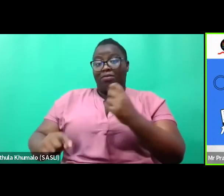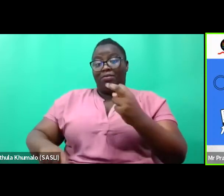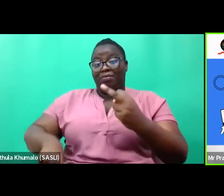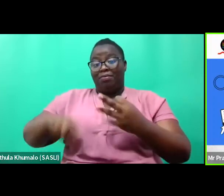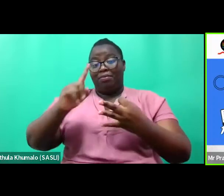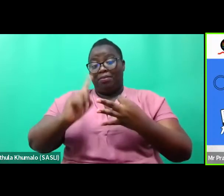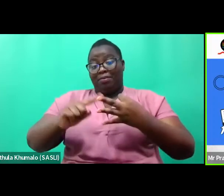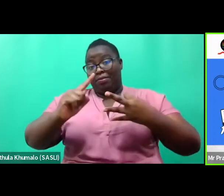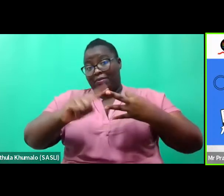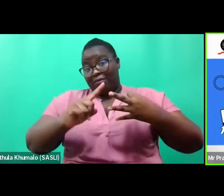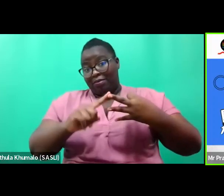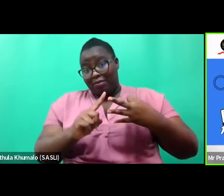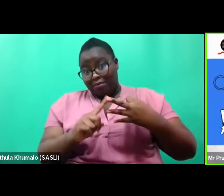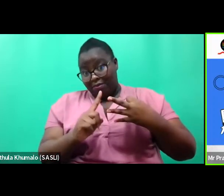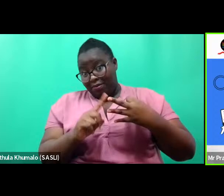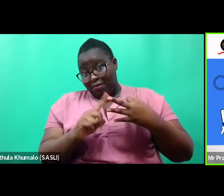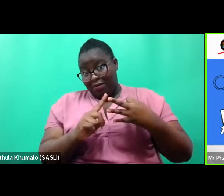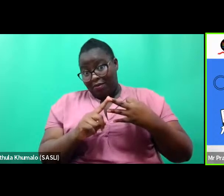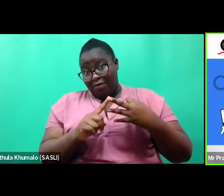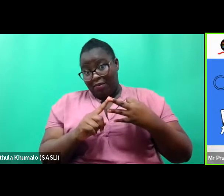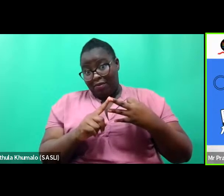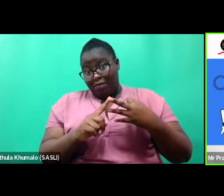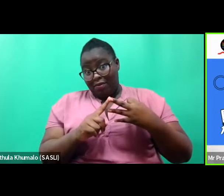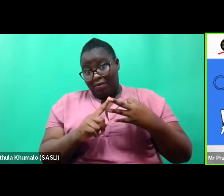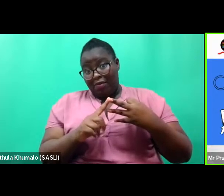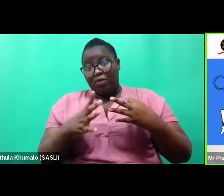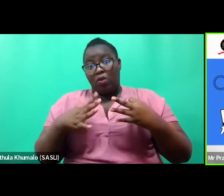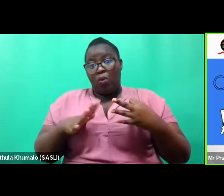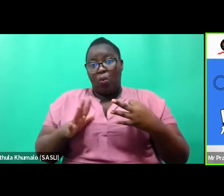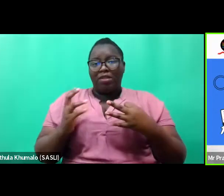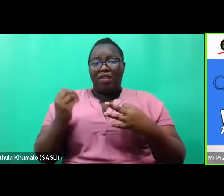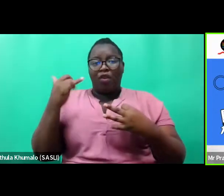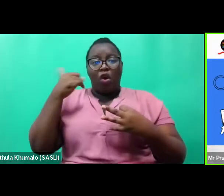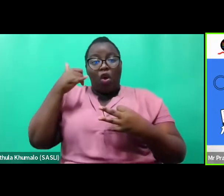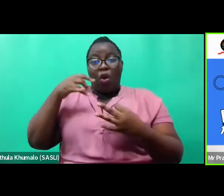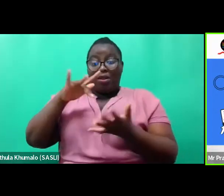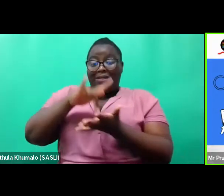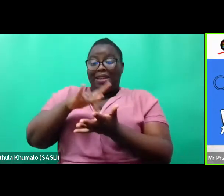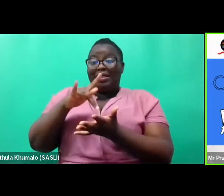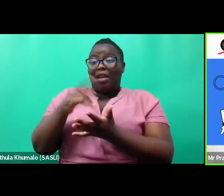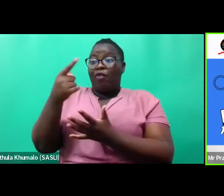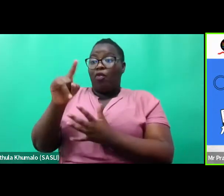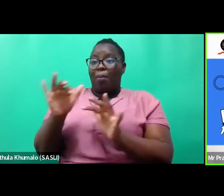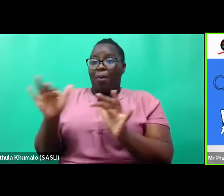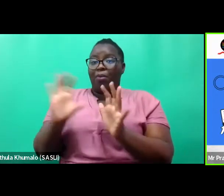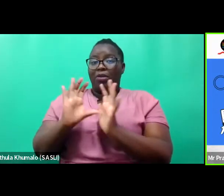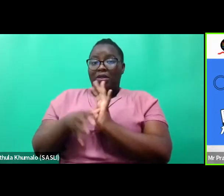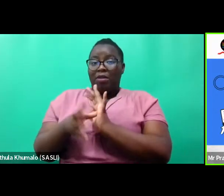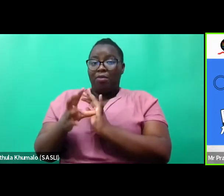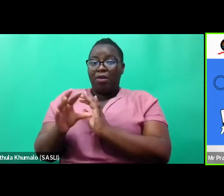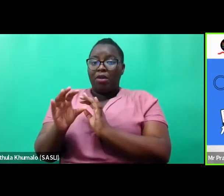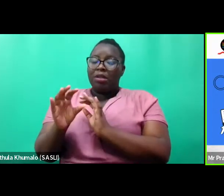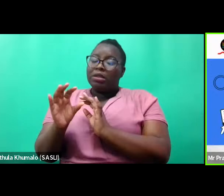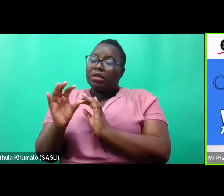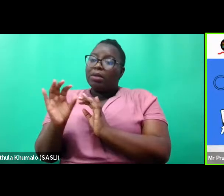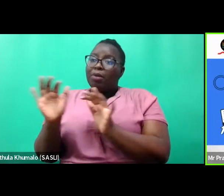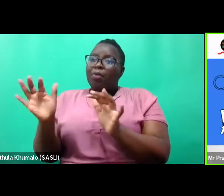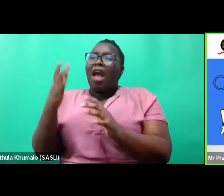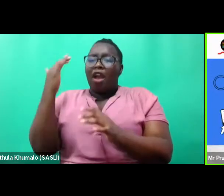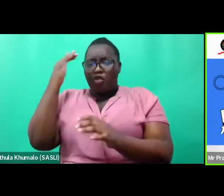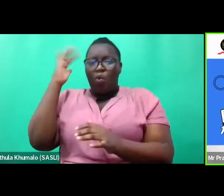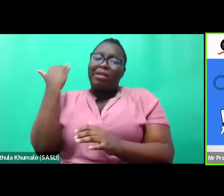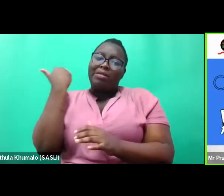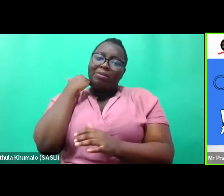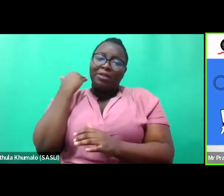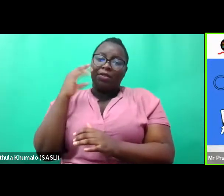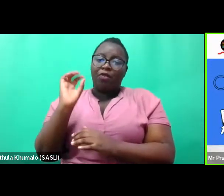get back an emergency call center for people with disabilities. I know that call centers are very costly, but if you just have one